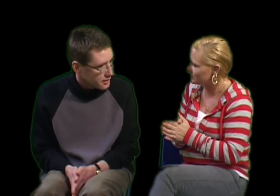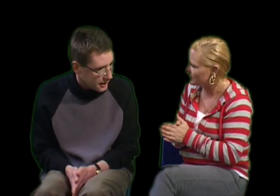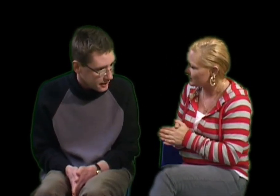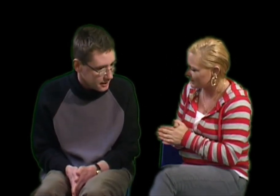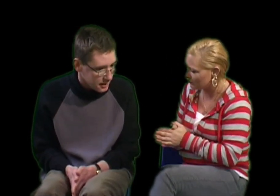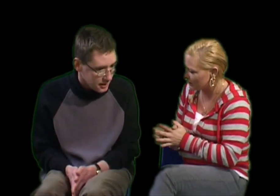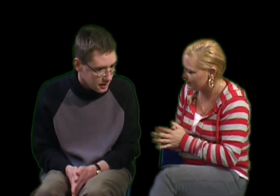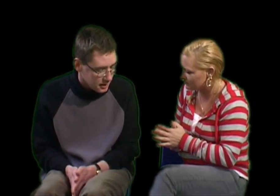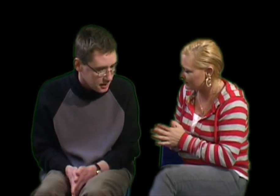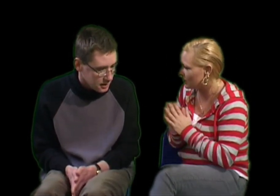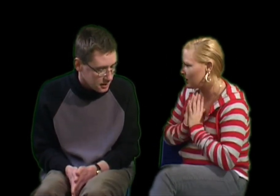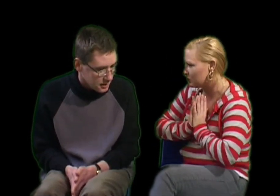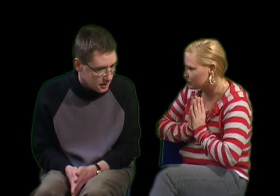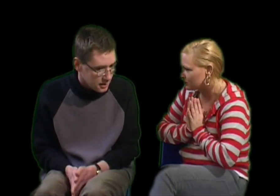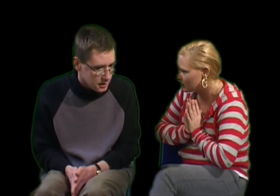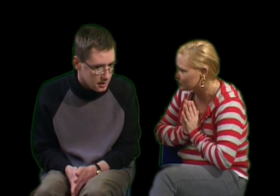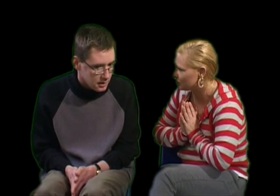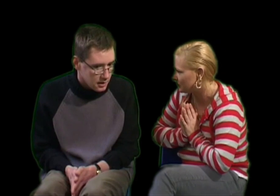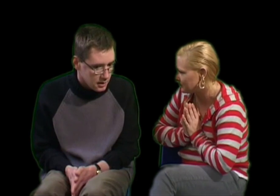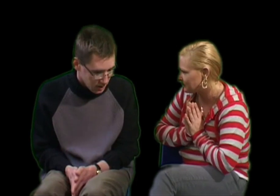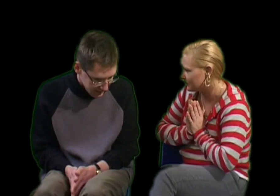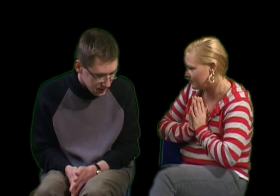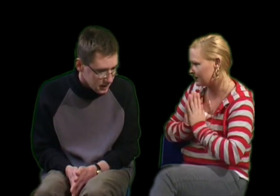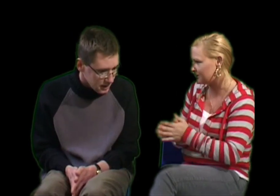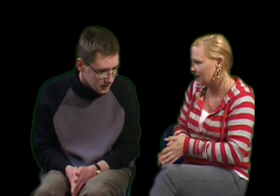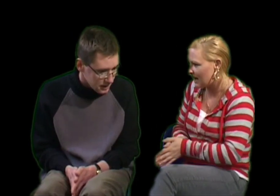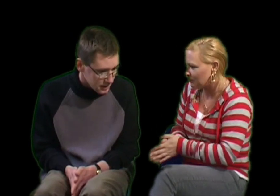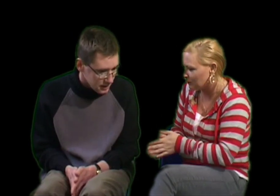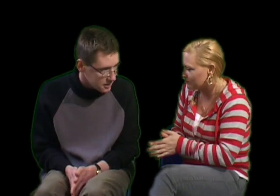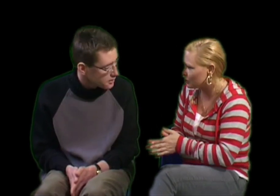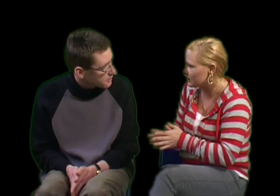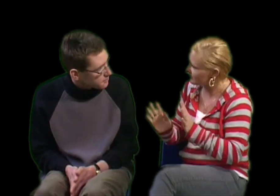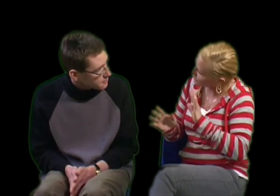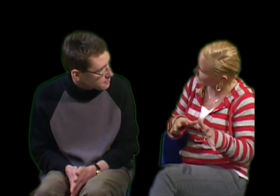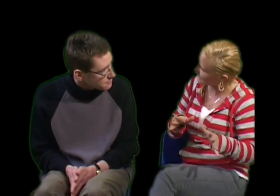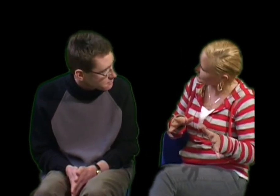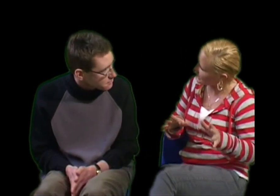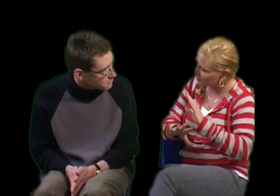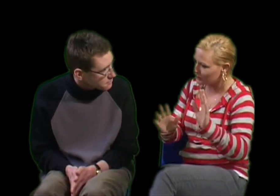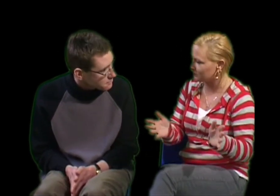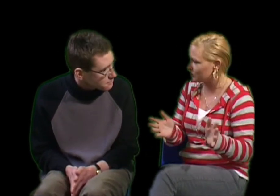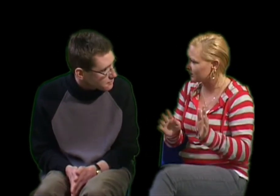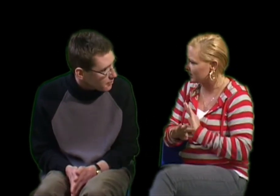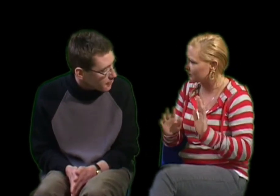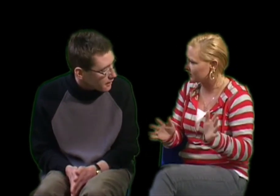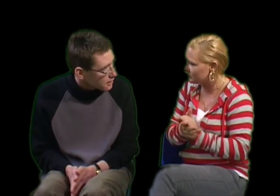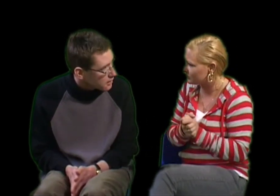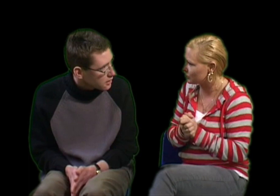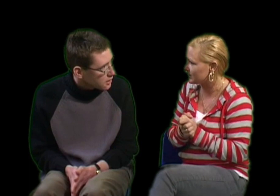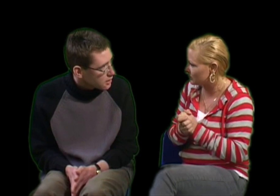Yeah. You know how much you look about soon. Right. Well, what I've done is I've gone down and I've booked the registry sort of thing, you know,